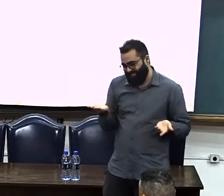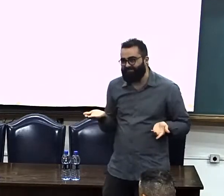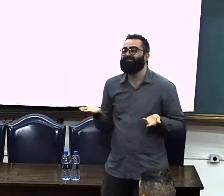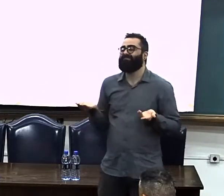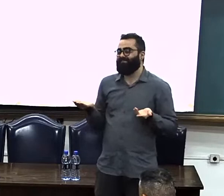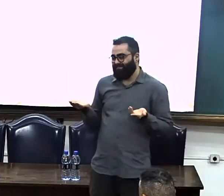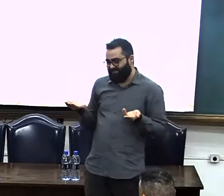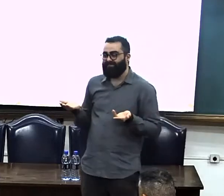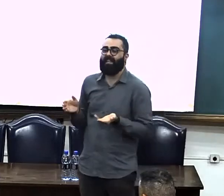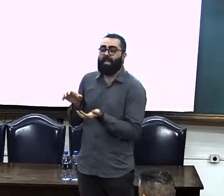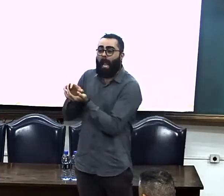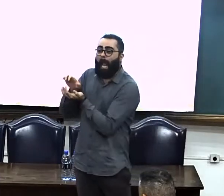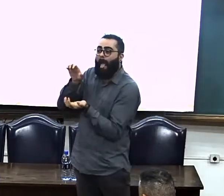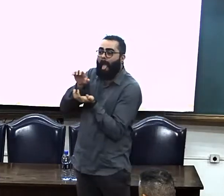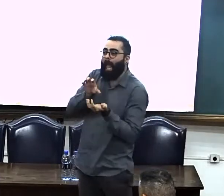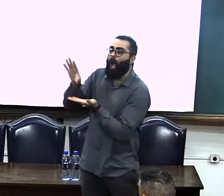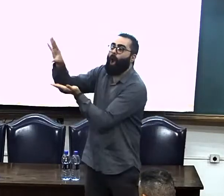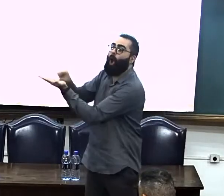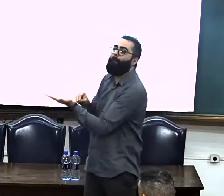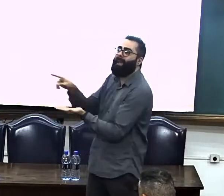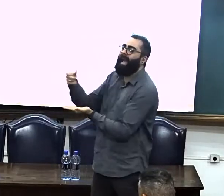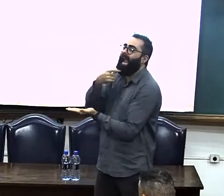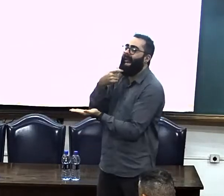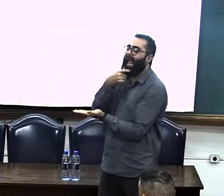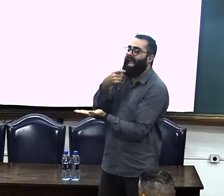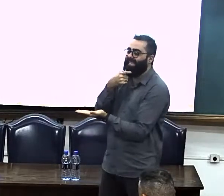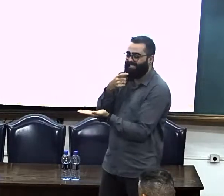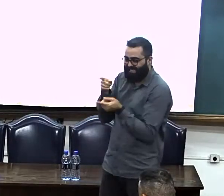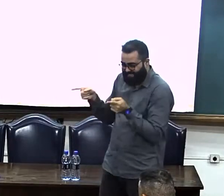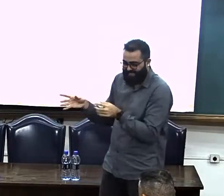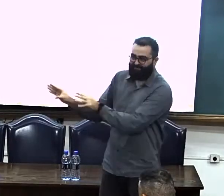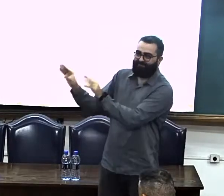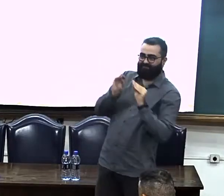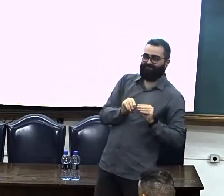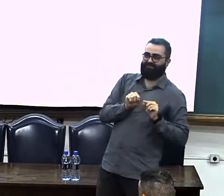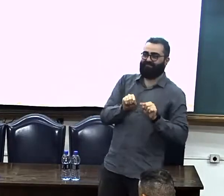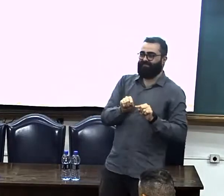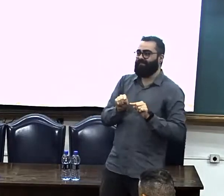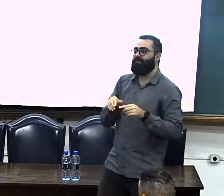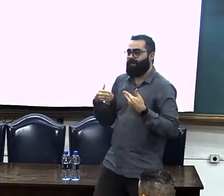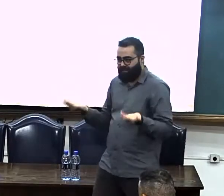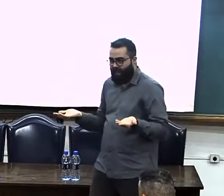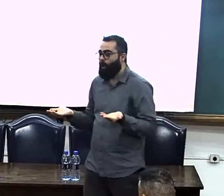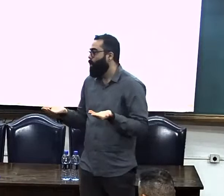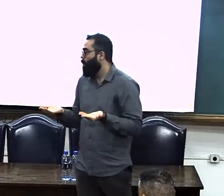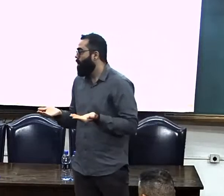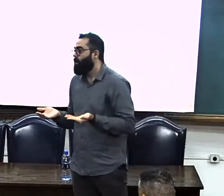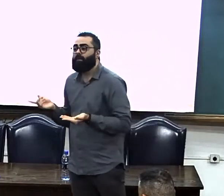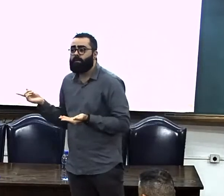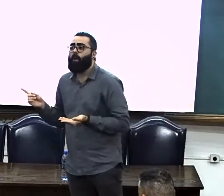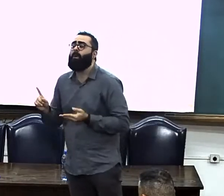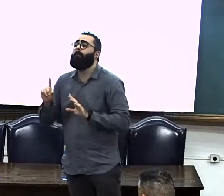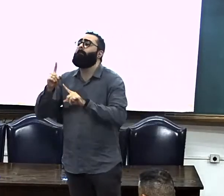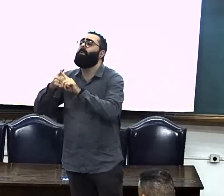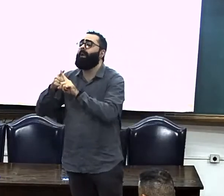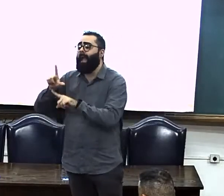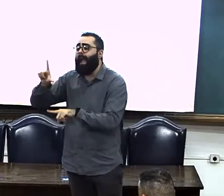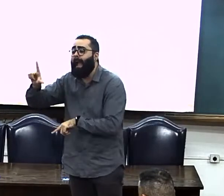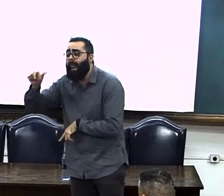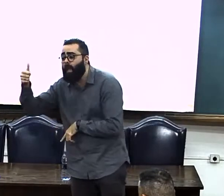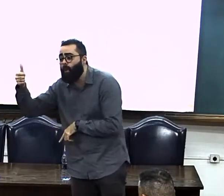Japanese, English, which shows that this seems to be very standard, that you do carry over your first language